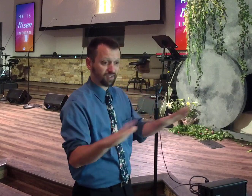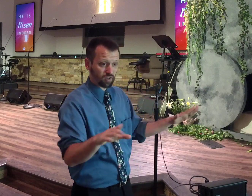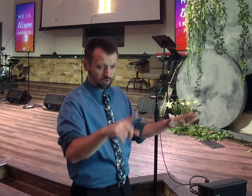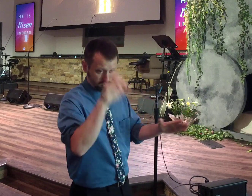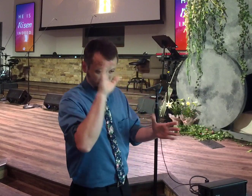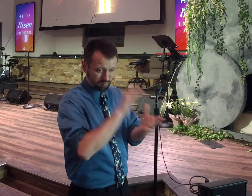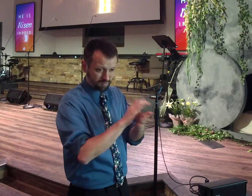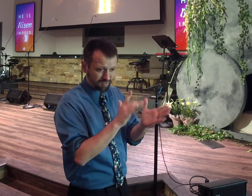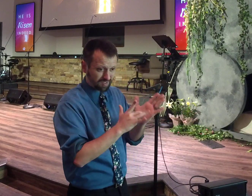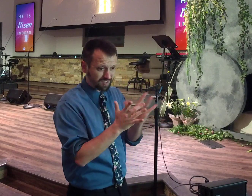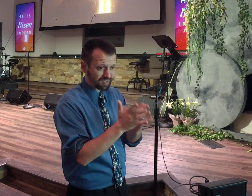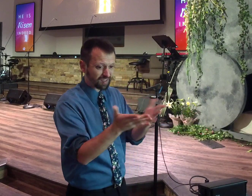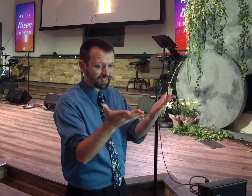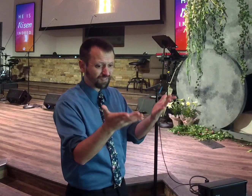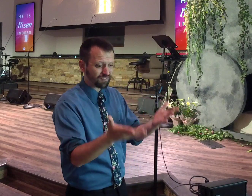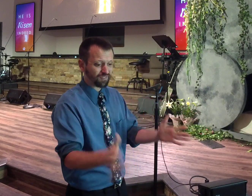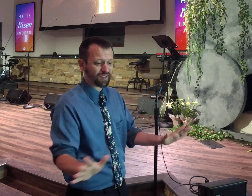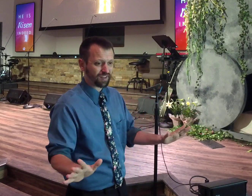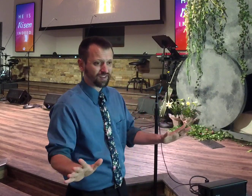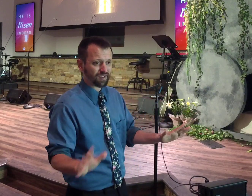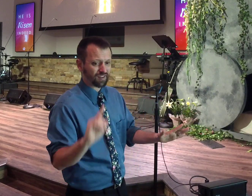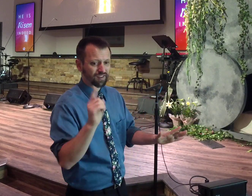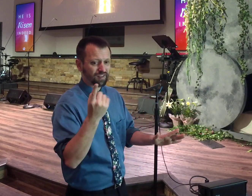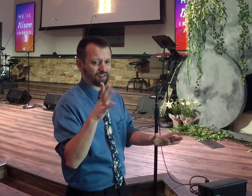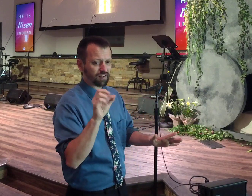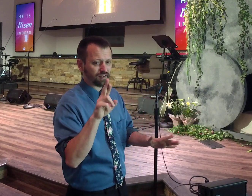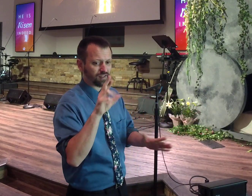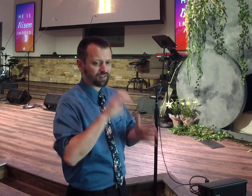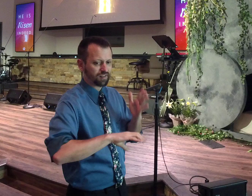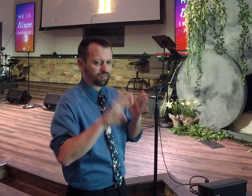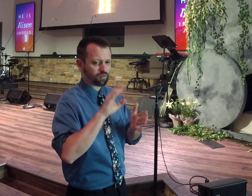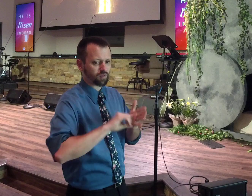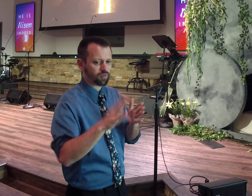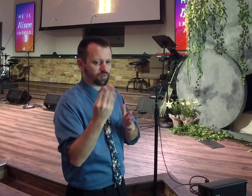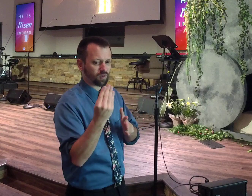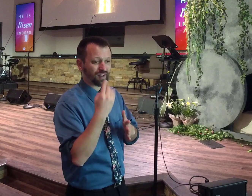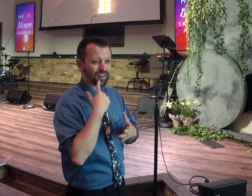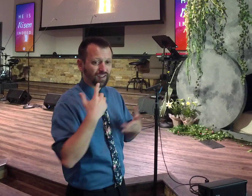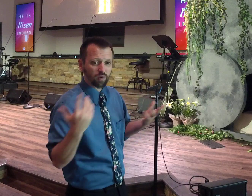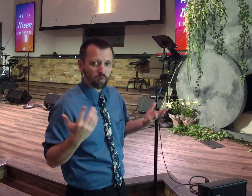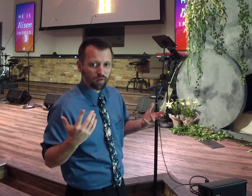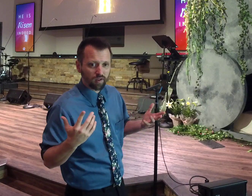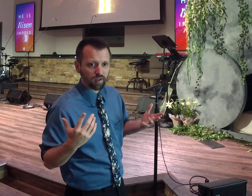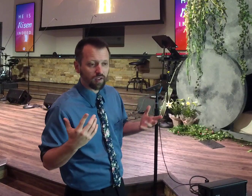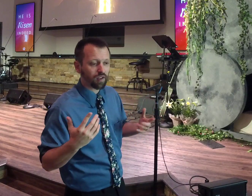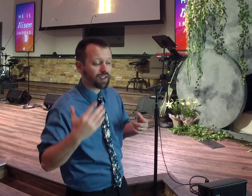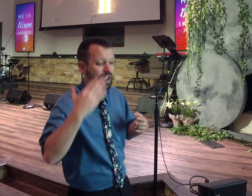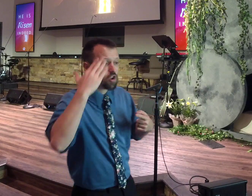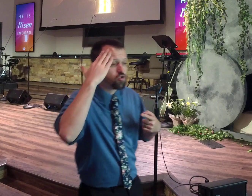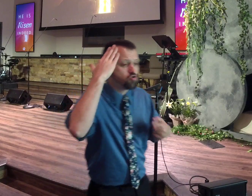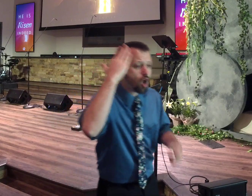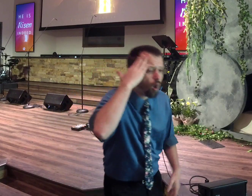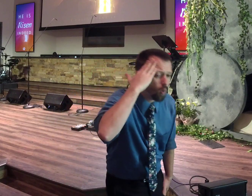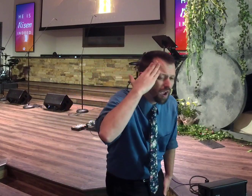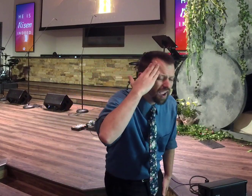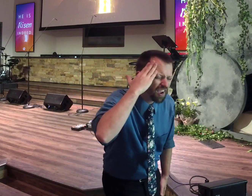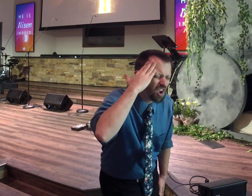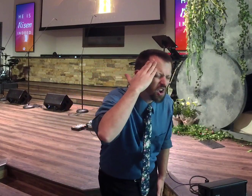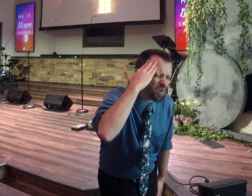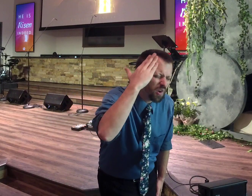Jesus. That verse in the Bible in 1 Corinthians 4:14 says this. It says, knowing, I can